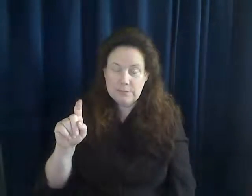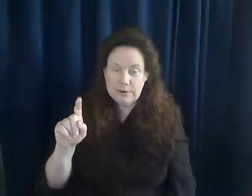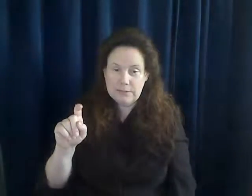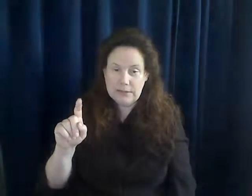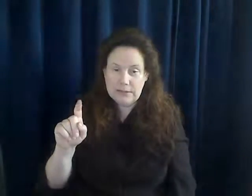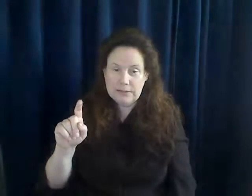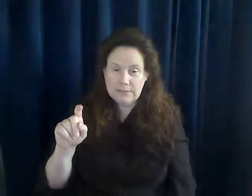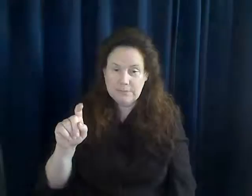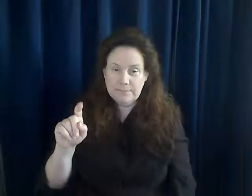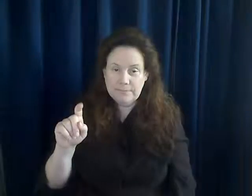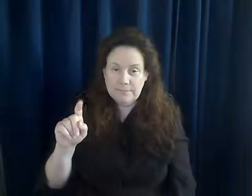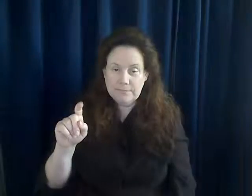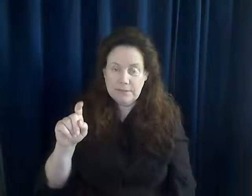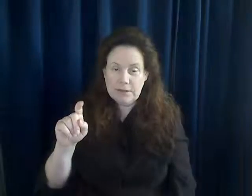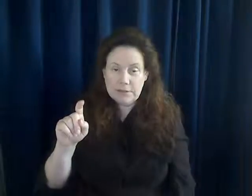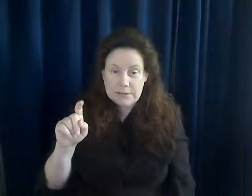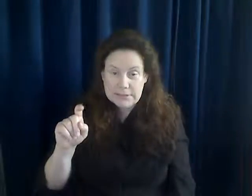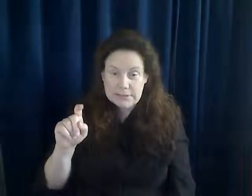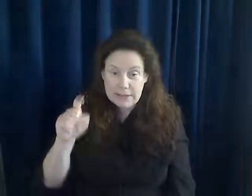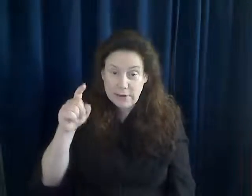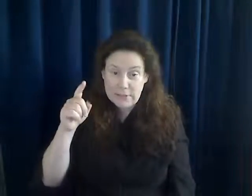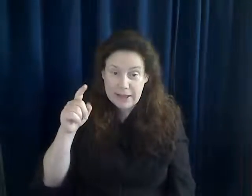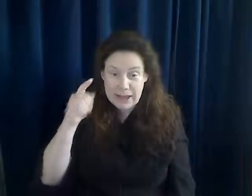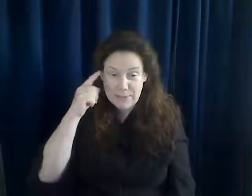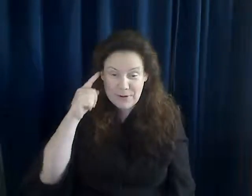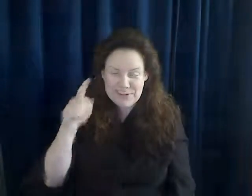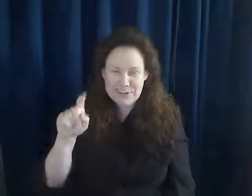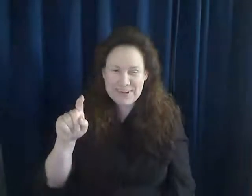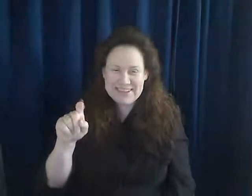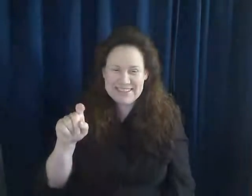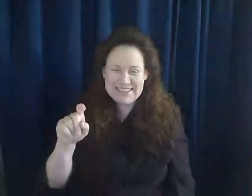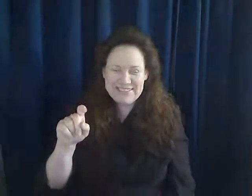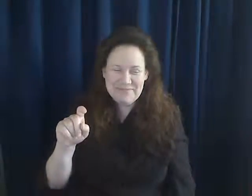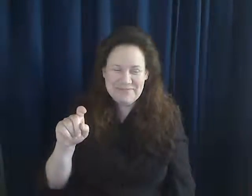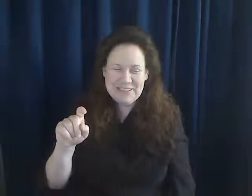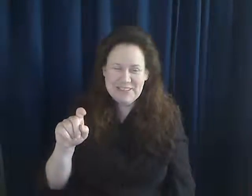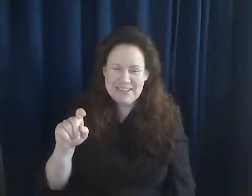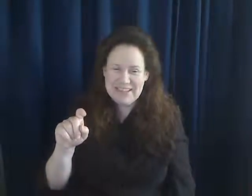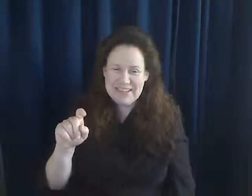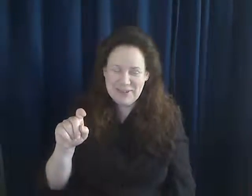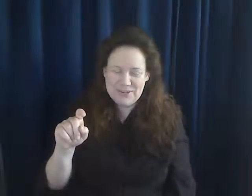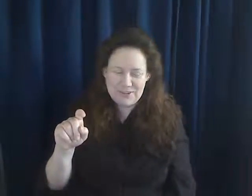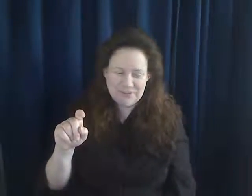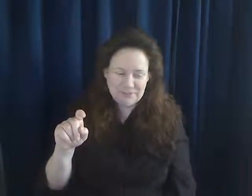mark at the end. Also, I was leaning forward, my eyebrows were raised to indicate a question.